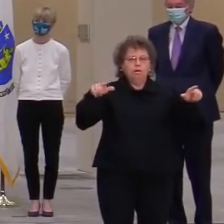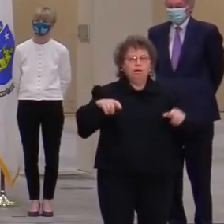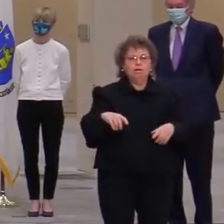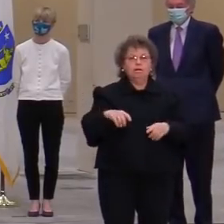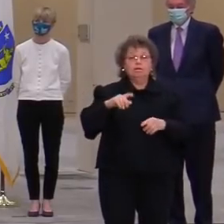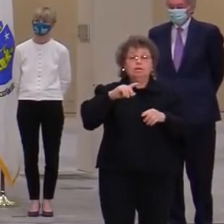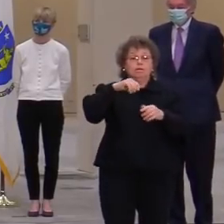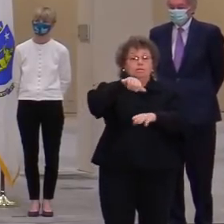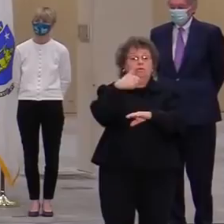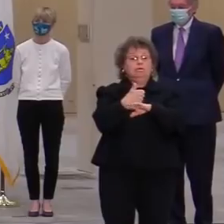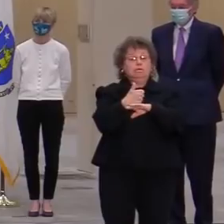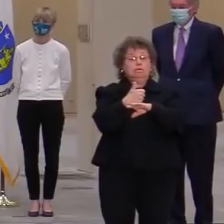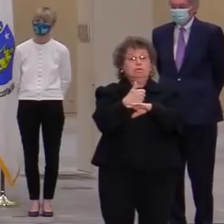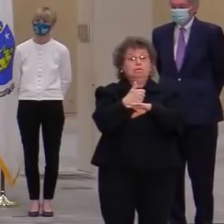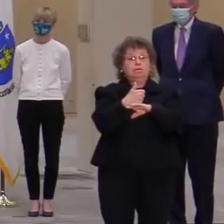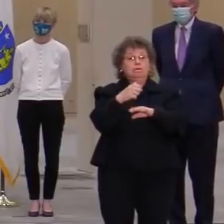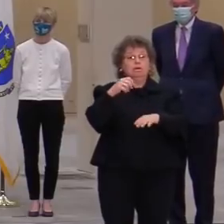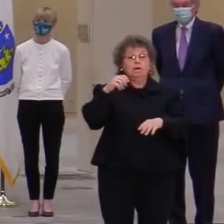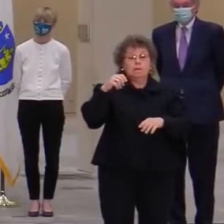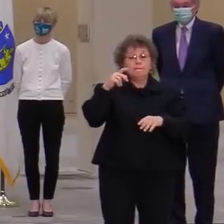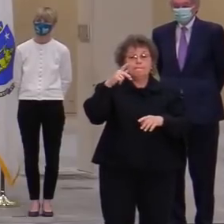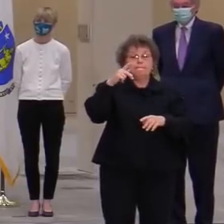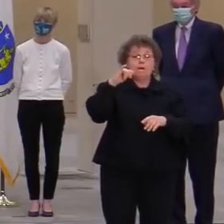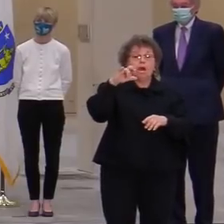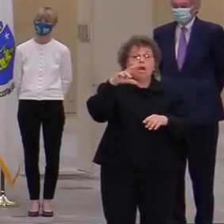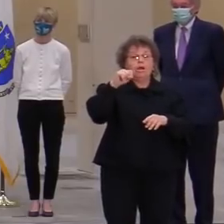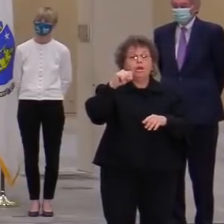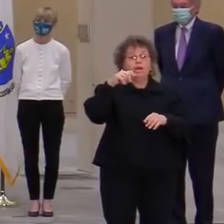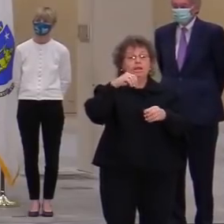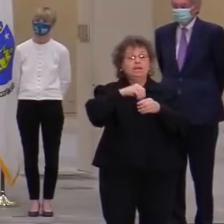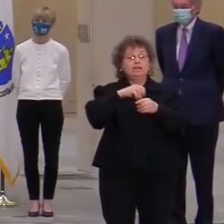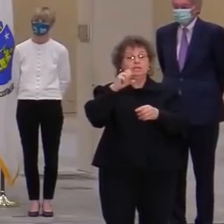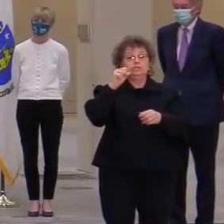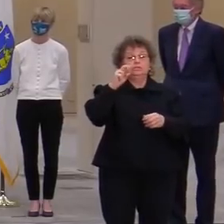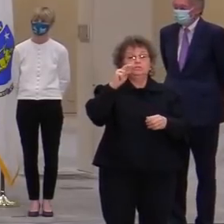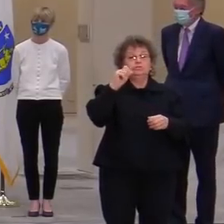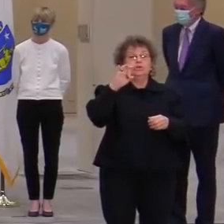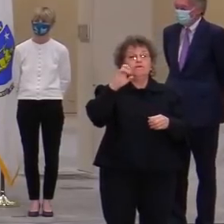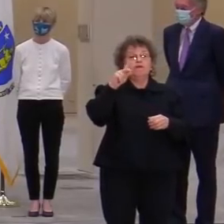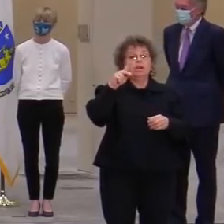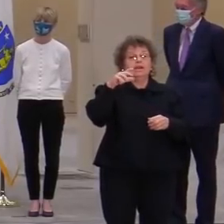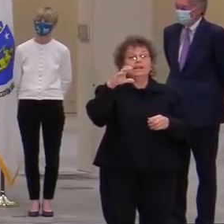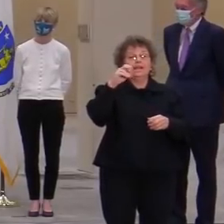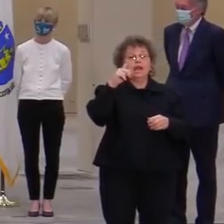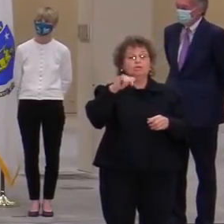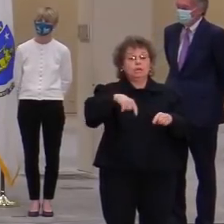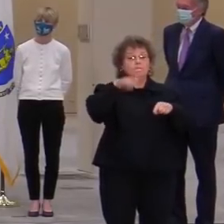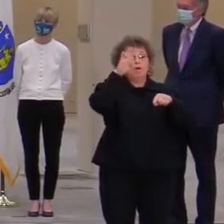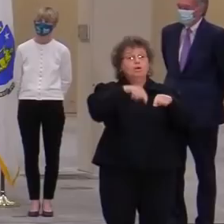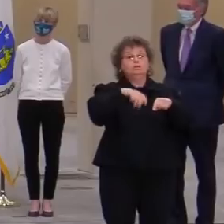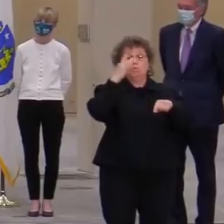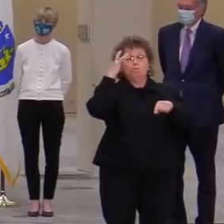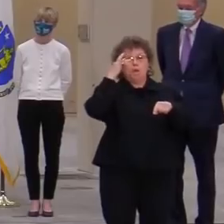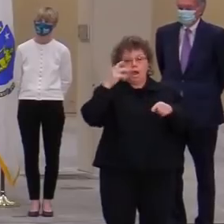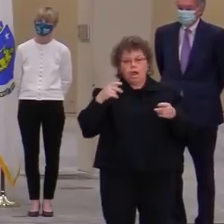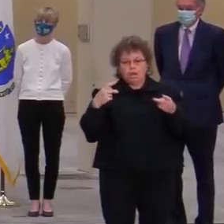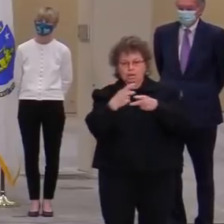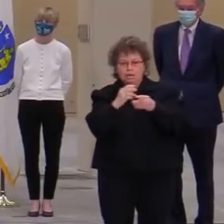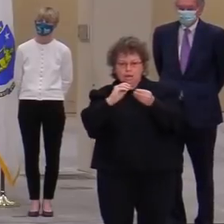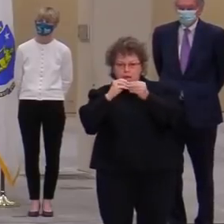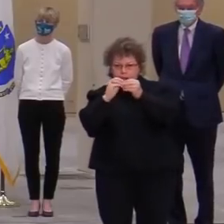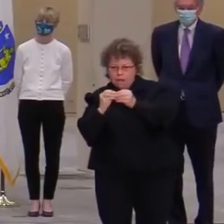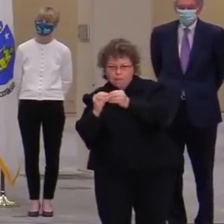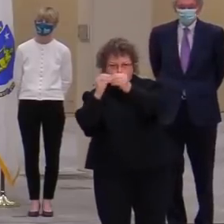Pilot Center in the Suffolk County, Boston area was driven by data based on the social vulnerability